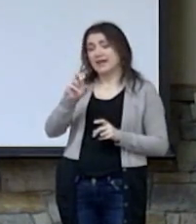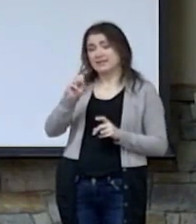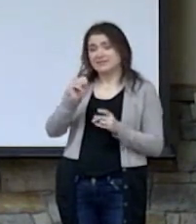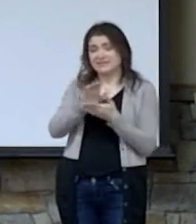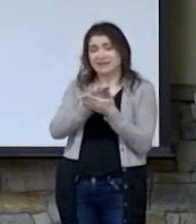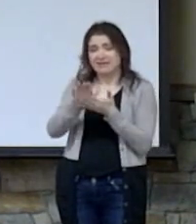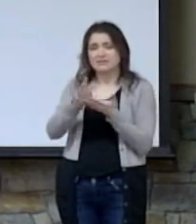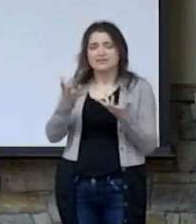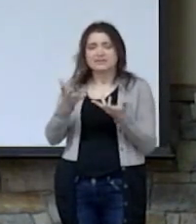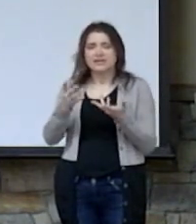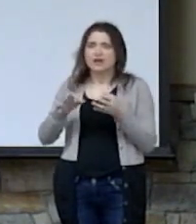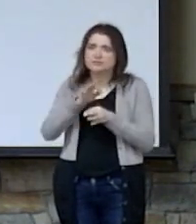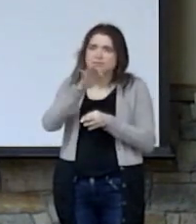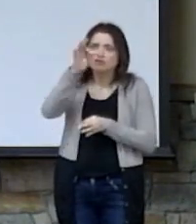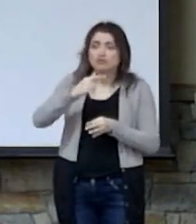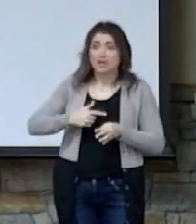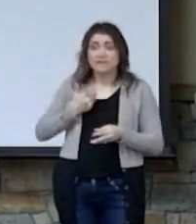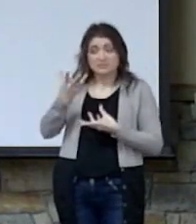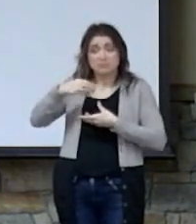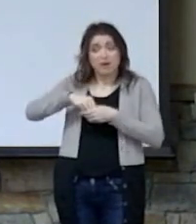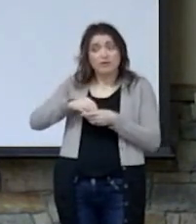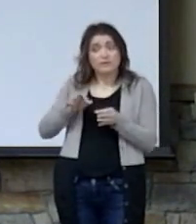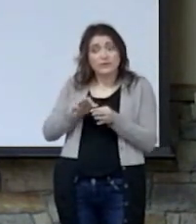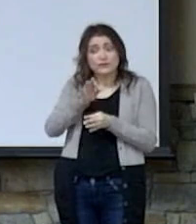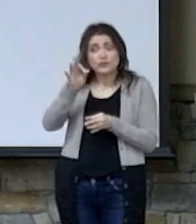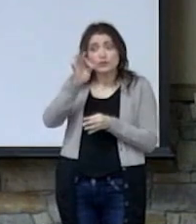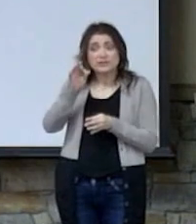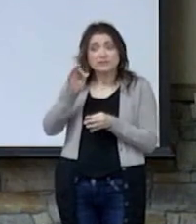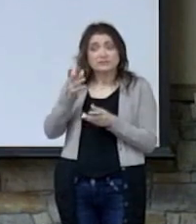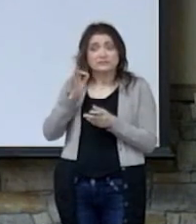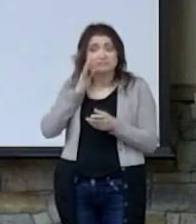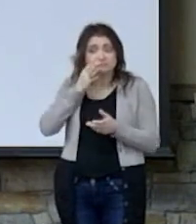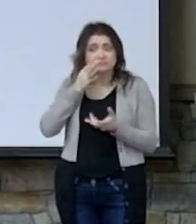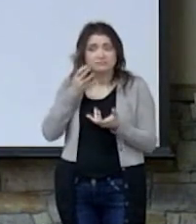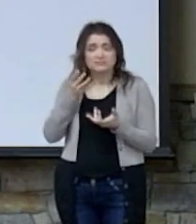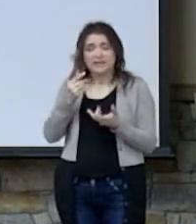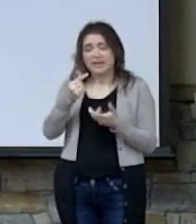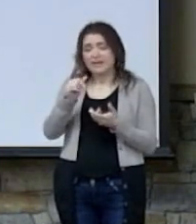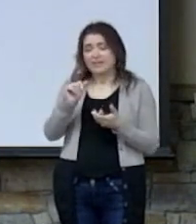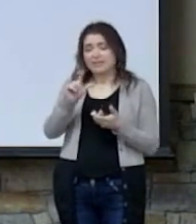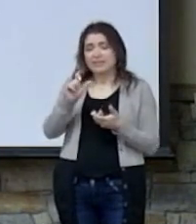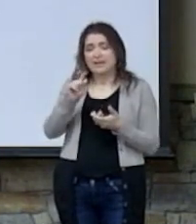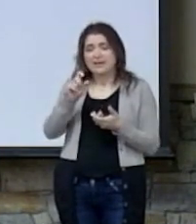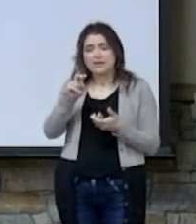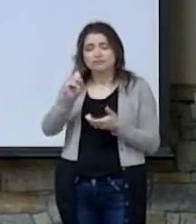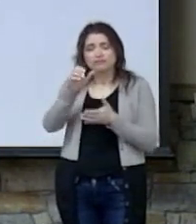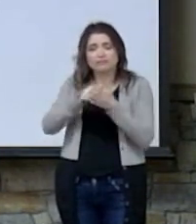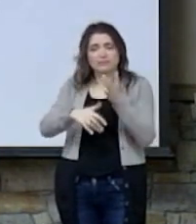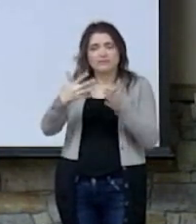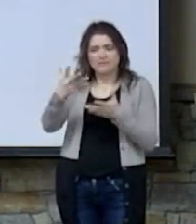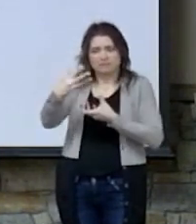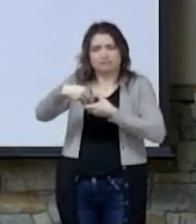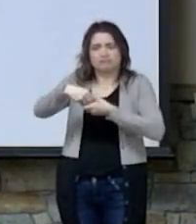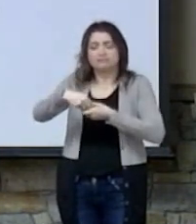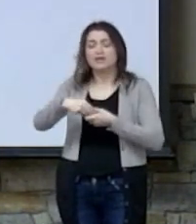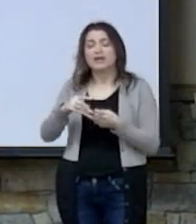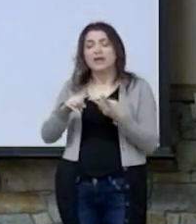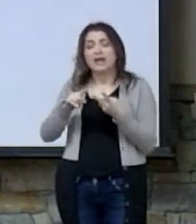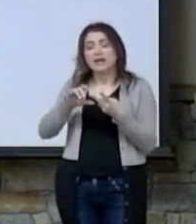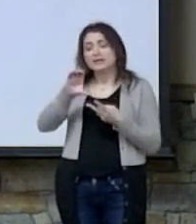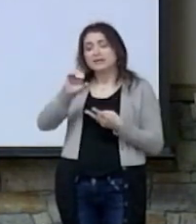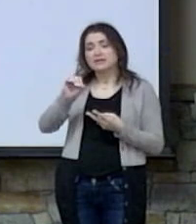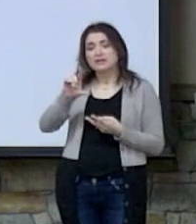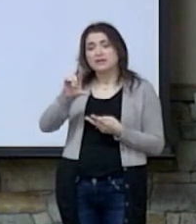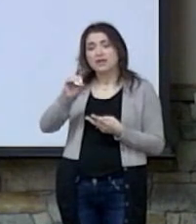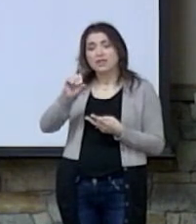It's a part of the fruit of the Spirit that Paul would lay out in Galatians chapter 5. And in fact, in Colossians chapter 3 and